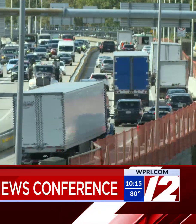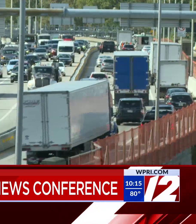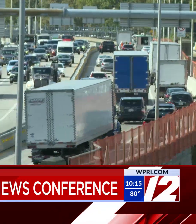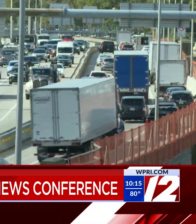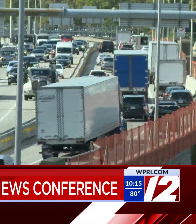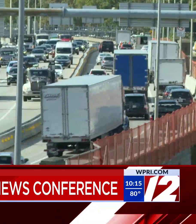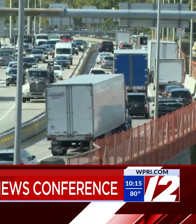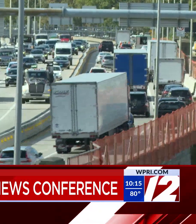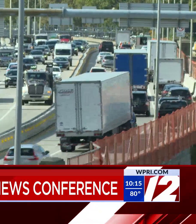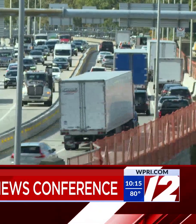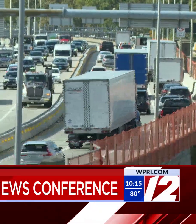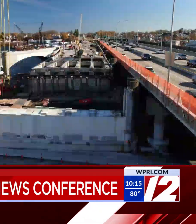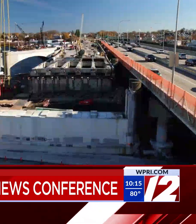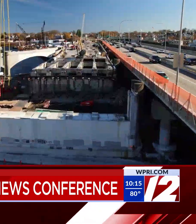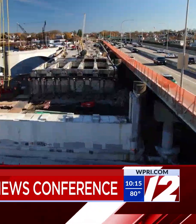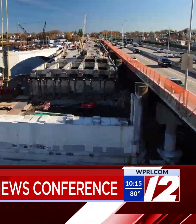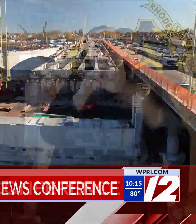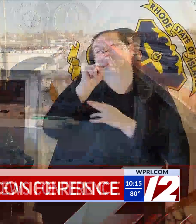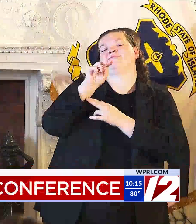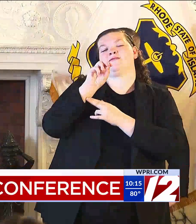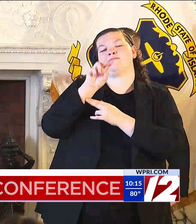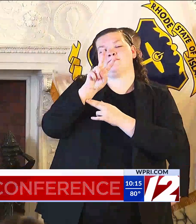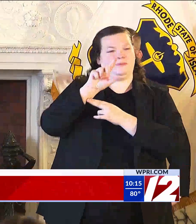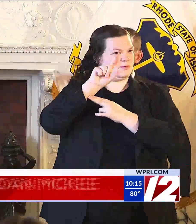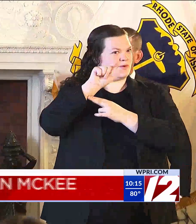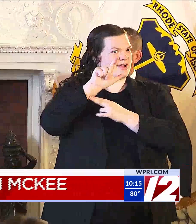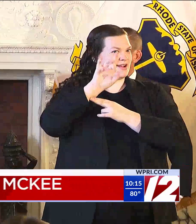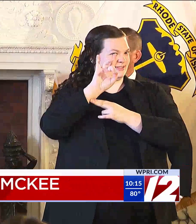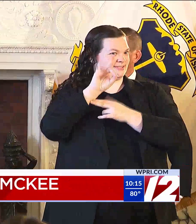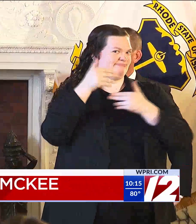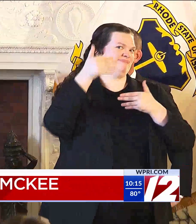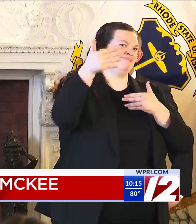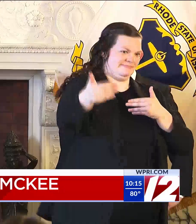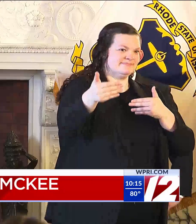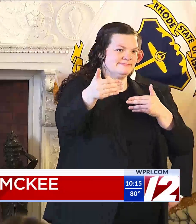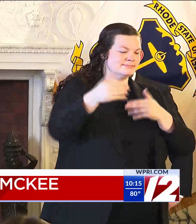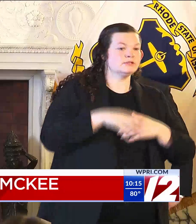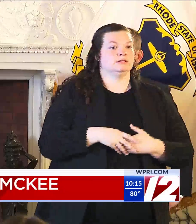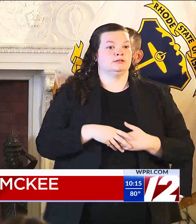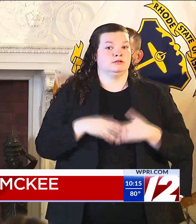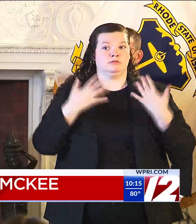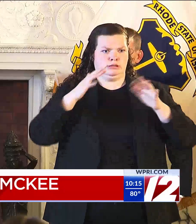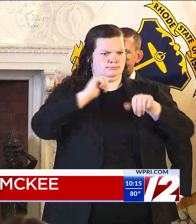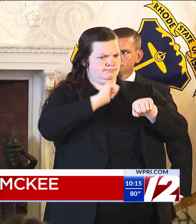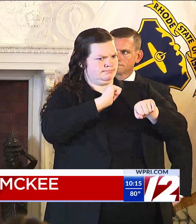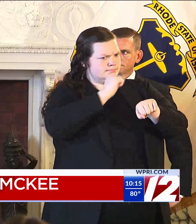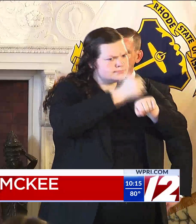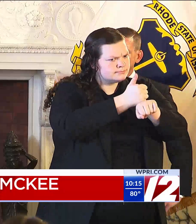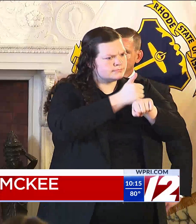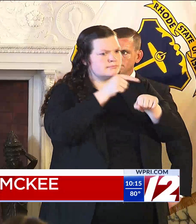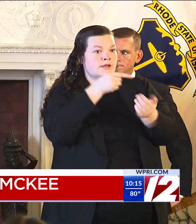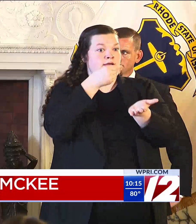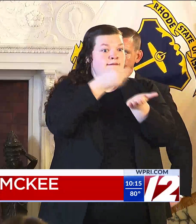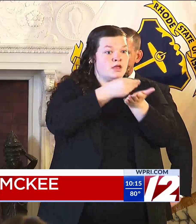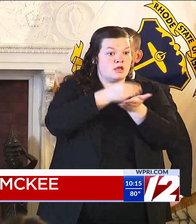We put incentives and penalties in place to make sure this project stays on